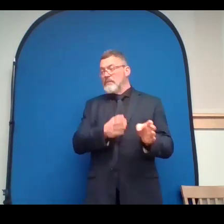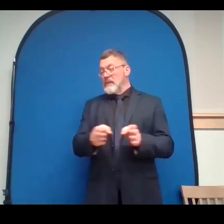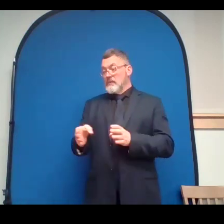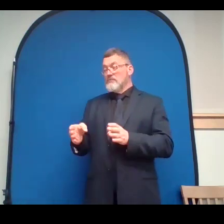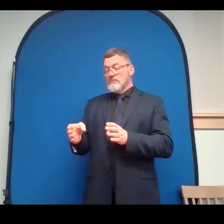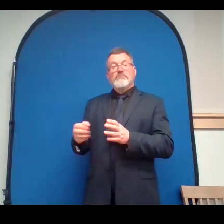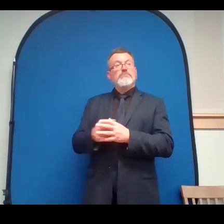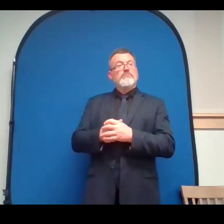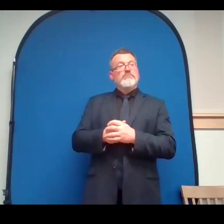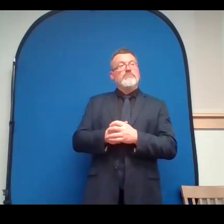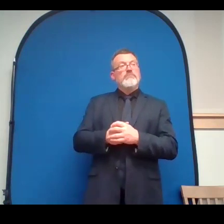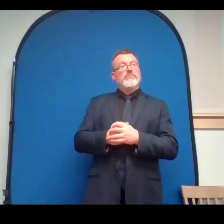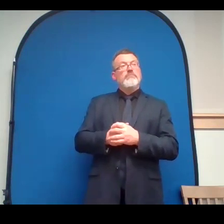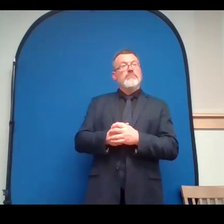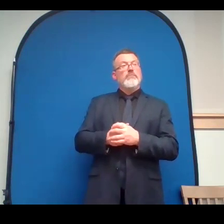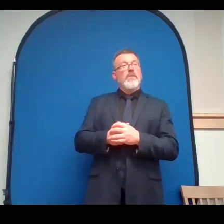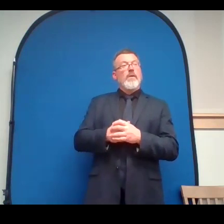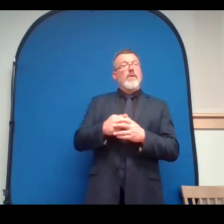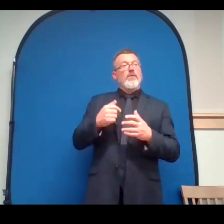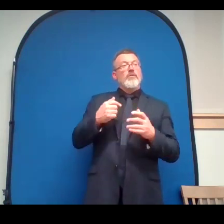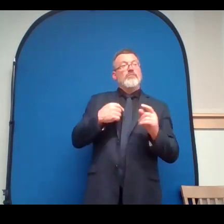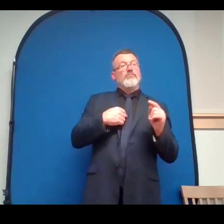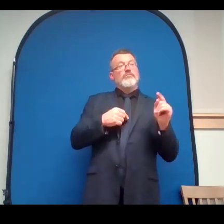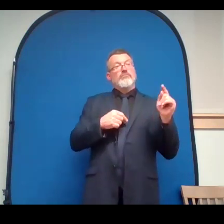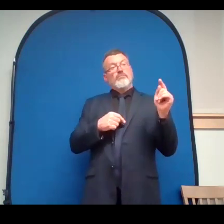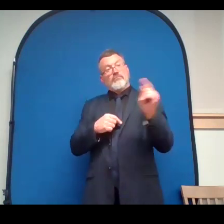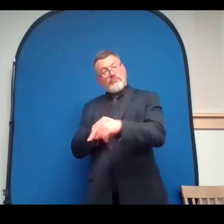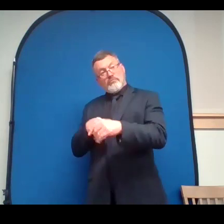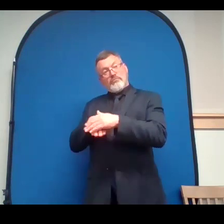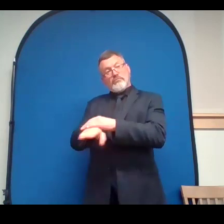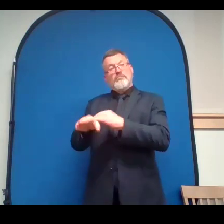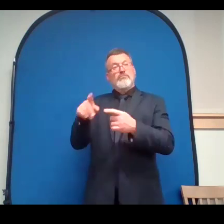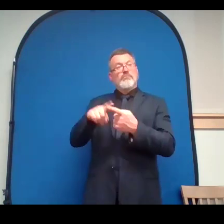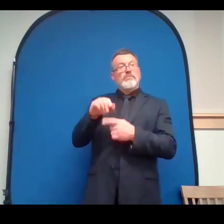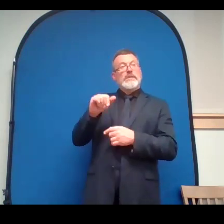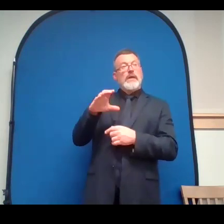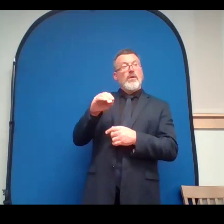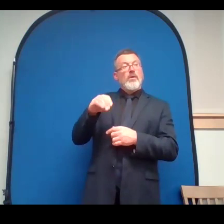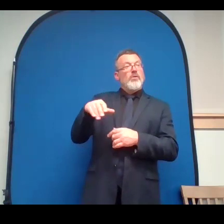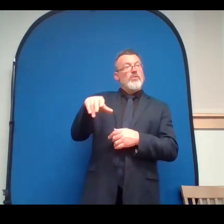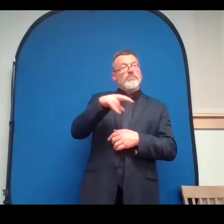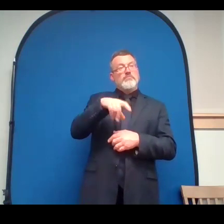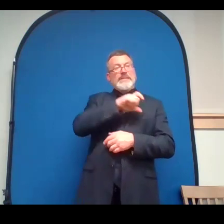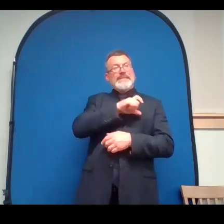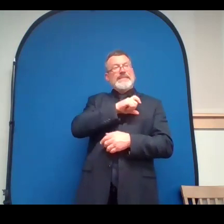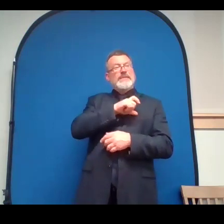well, upon driving in that day, noticed that SACO Police Department were in the area.